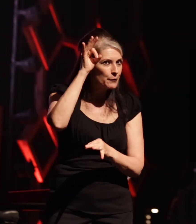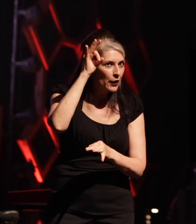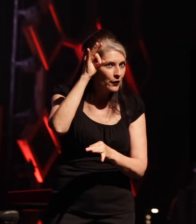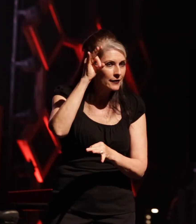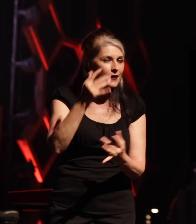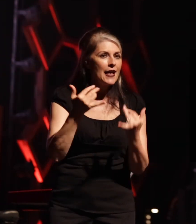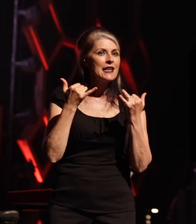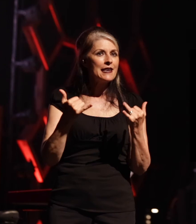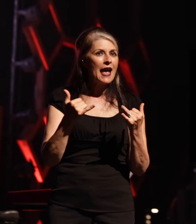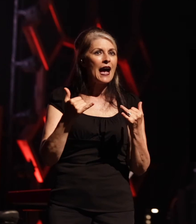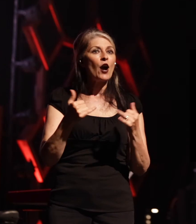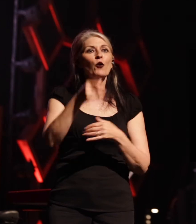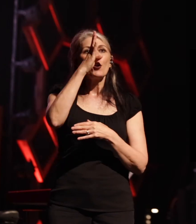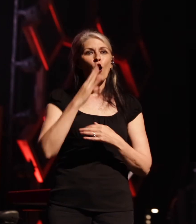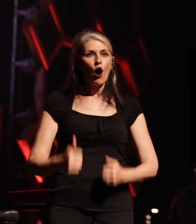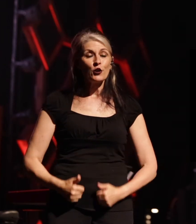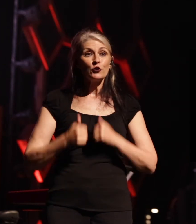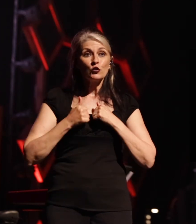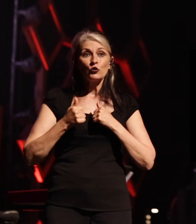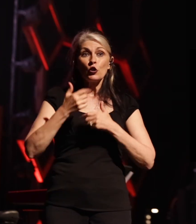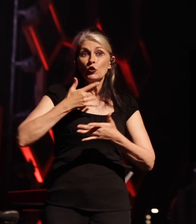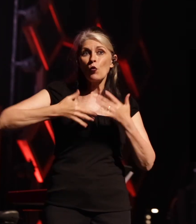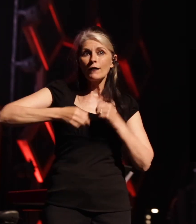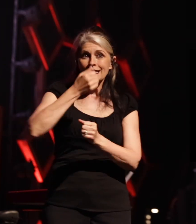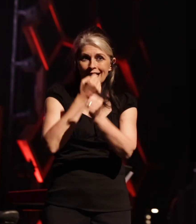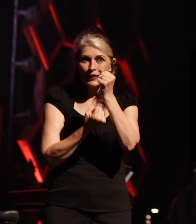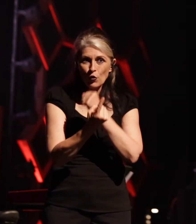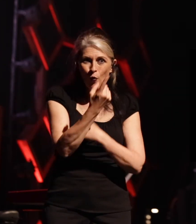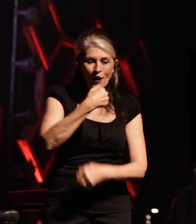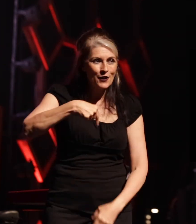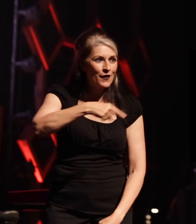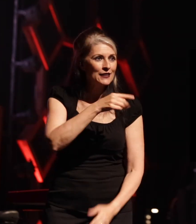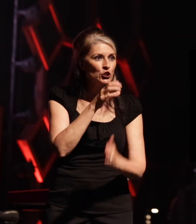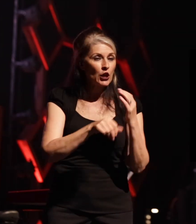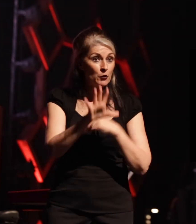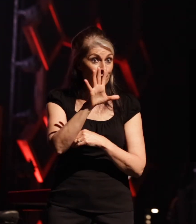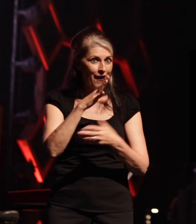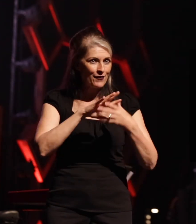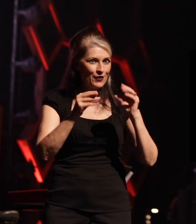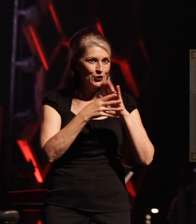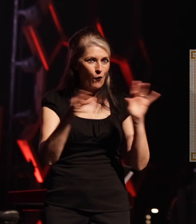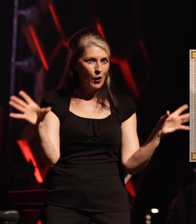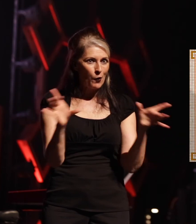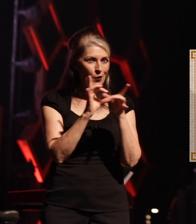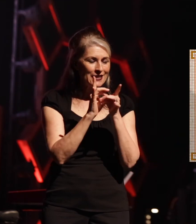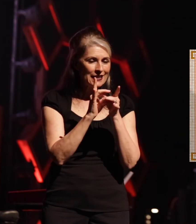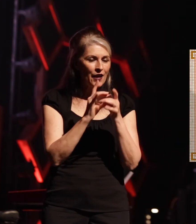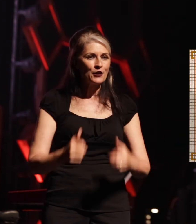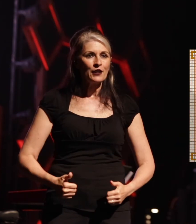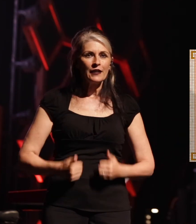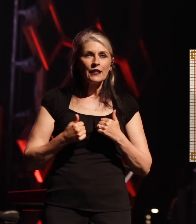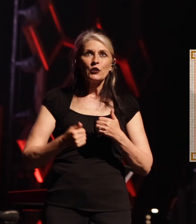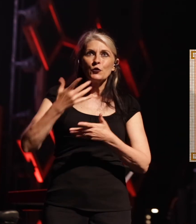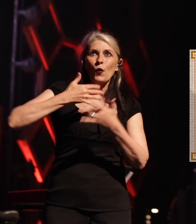single one of us. So chapter 5 in this story that we're putting together of God dwelling with his people, our bodies are now the